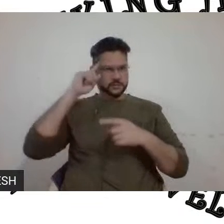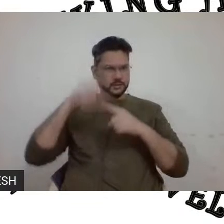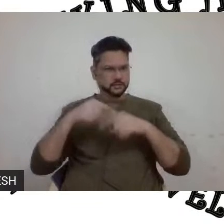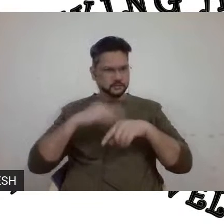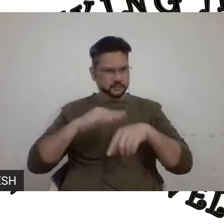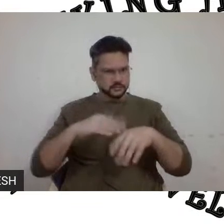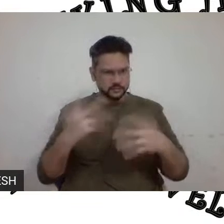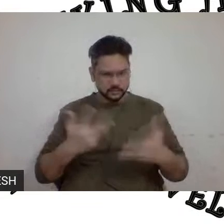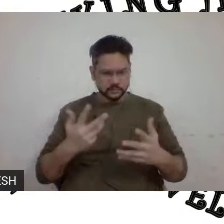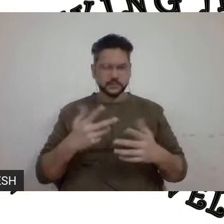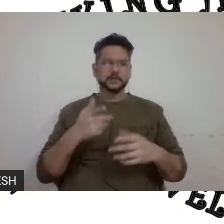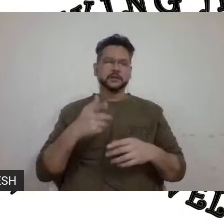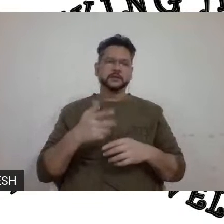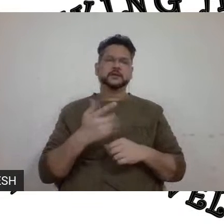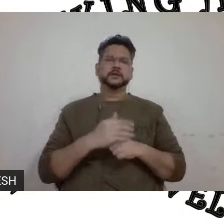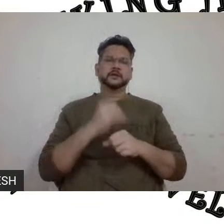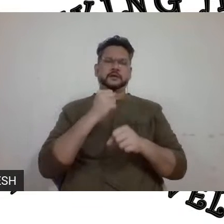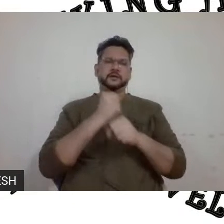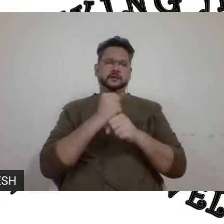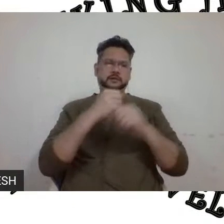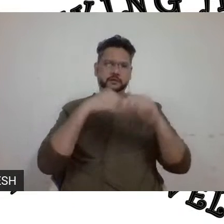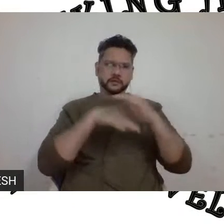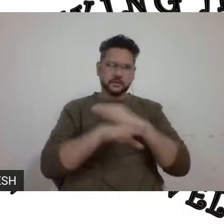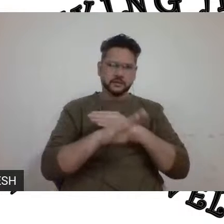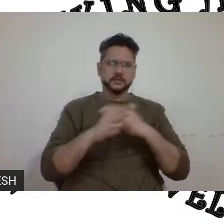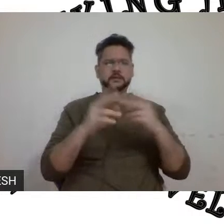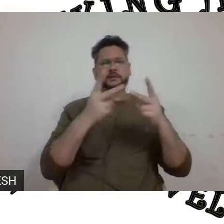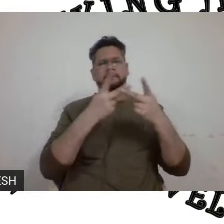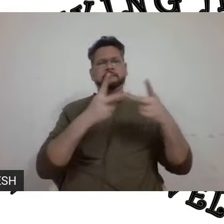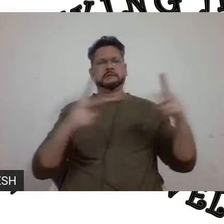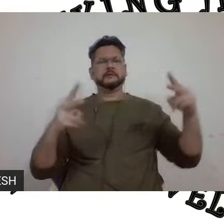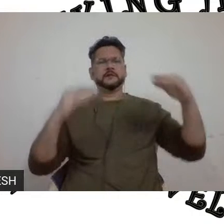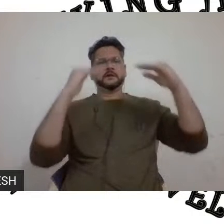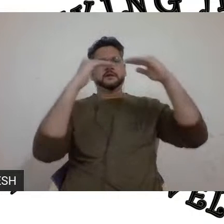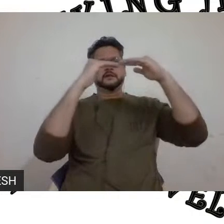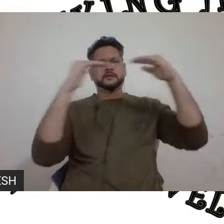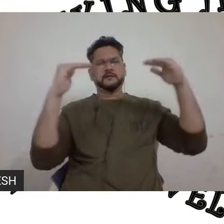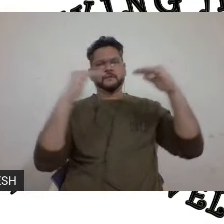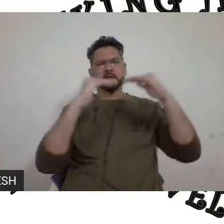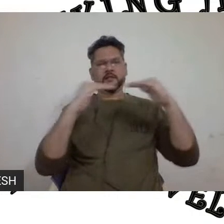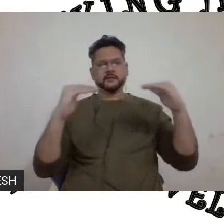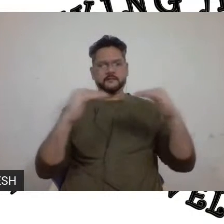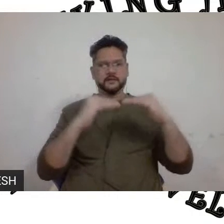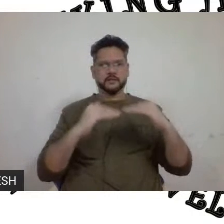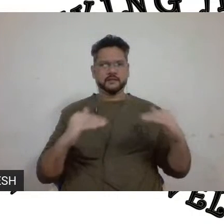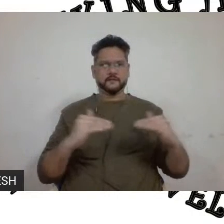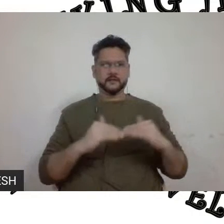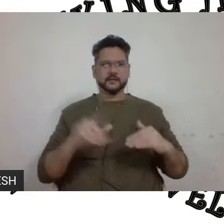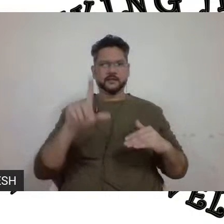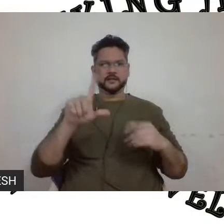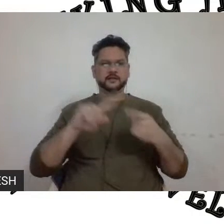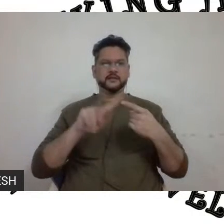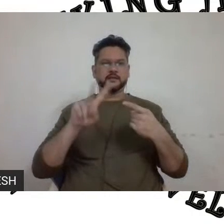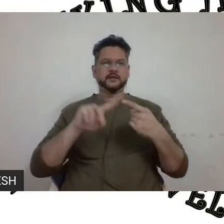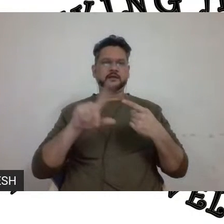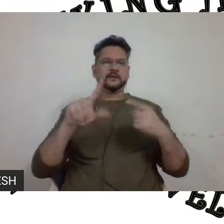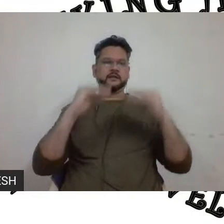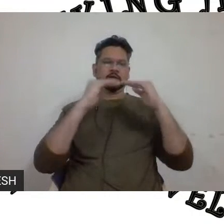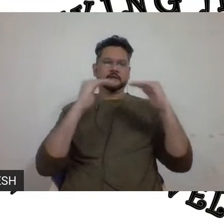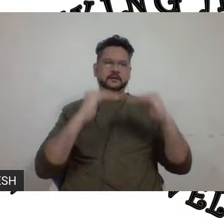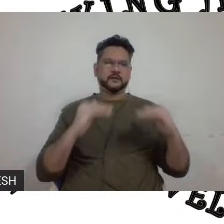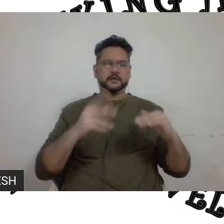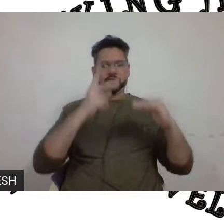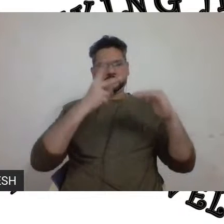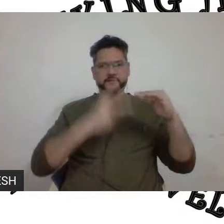government sector, so there are multiple levels, and I mean, from say the SSC